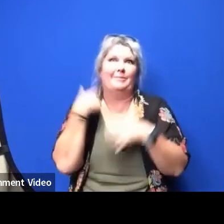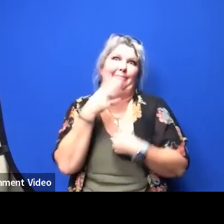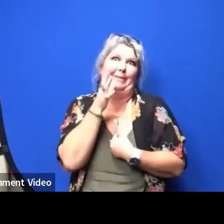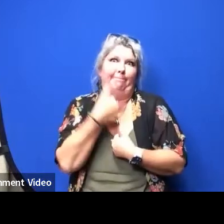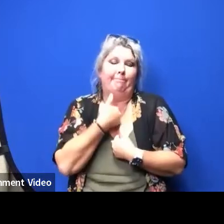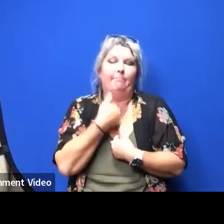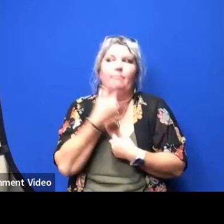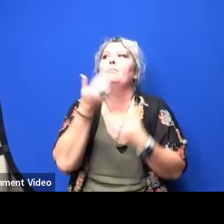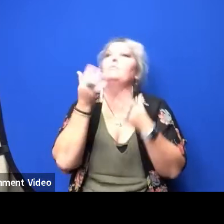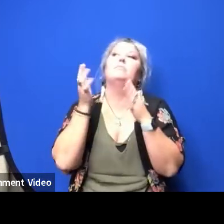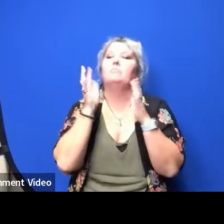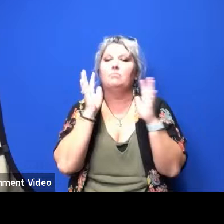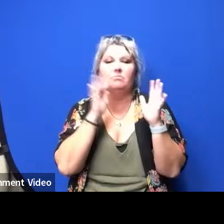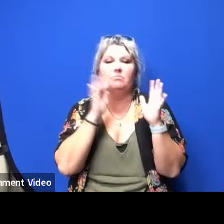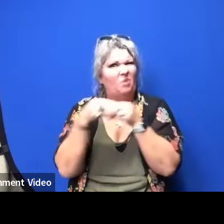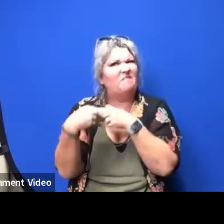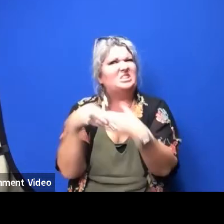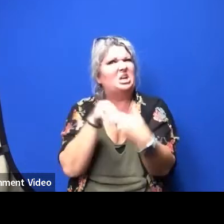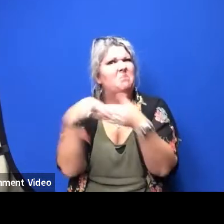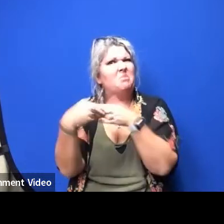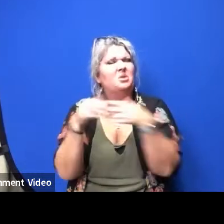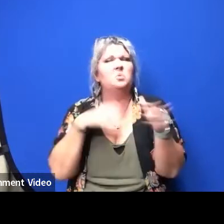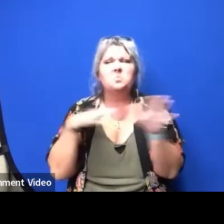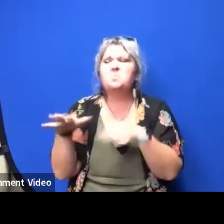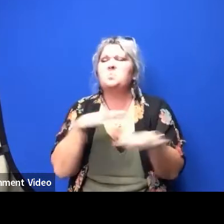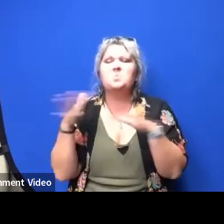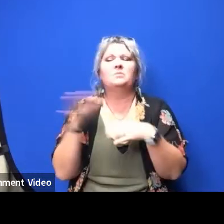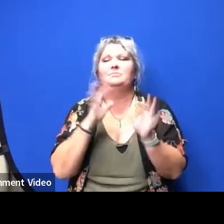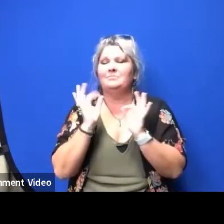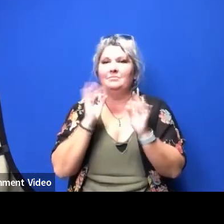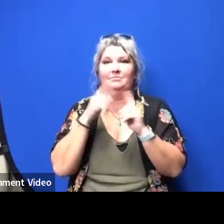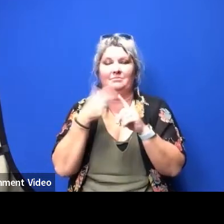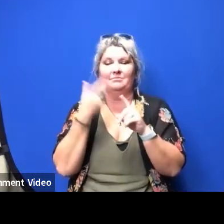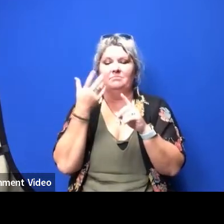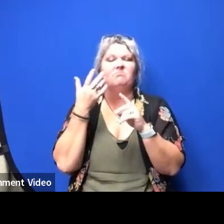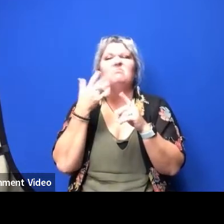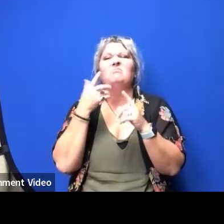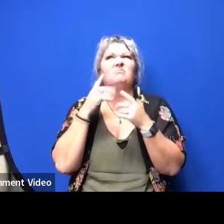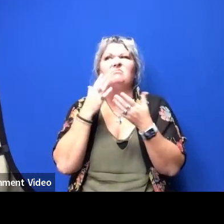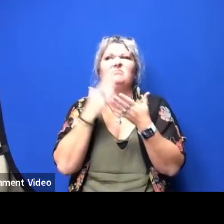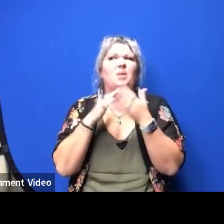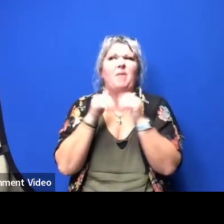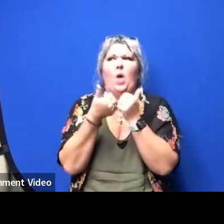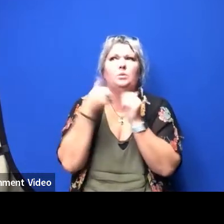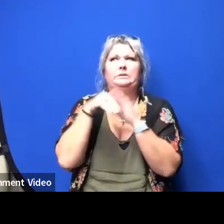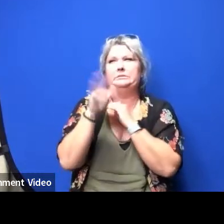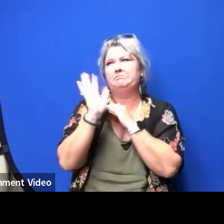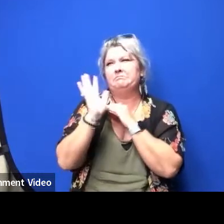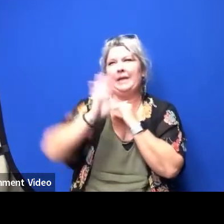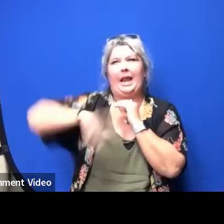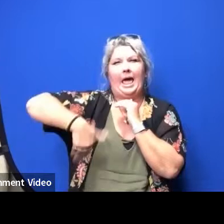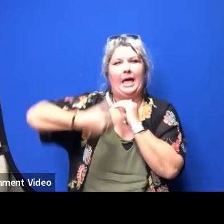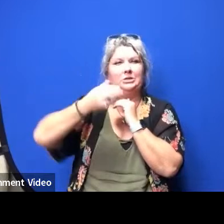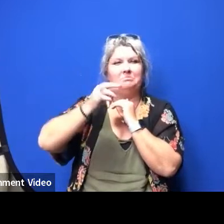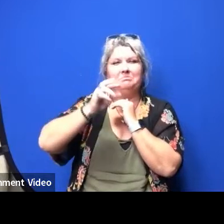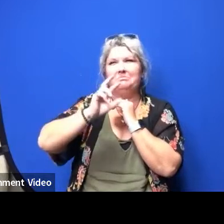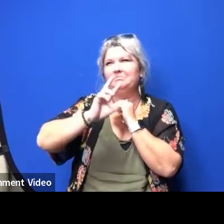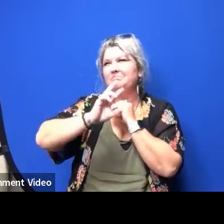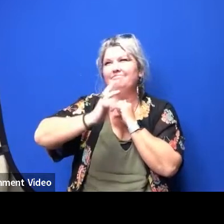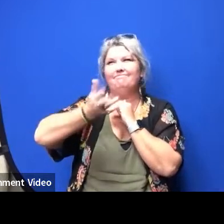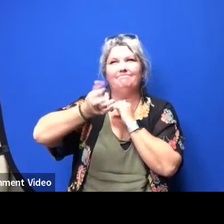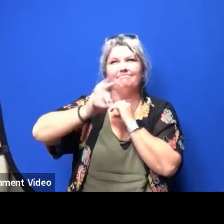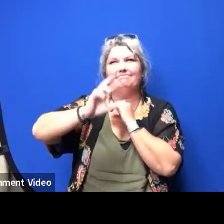I could go to appointments. I'm a mother, and so I really had a lot of flexibility at the